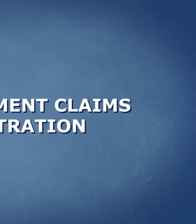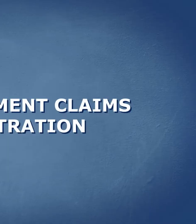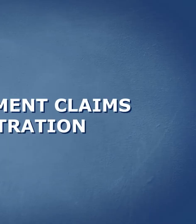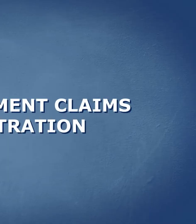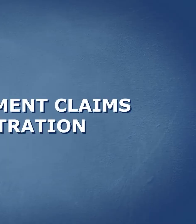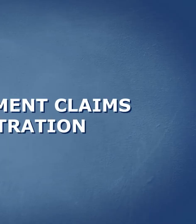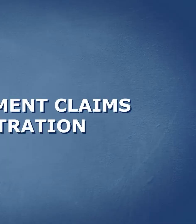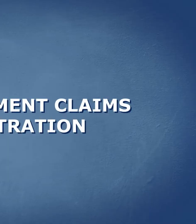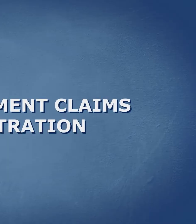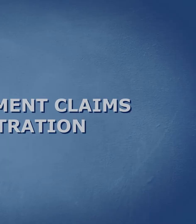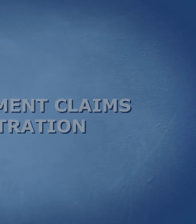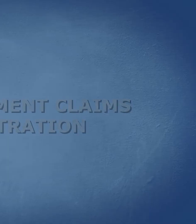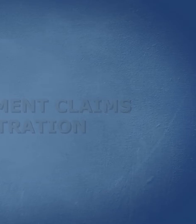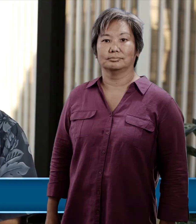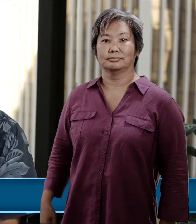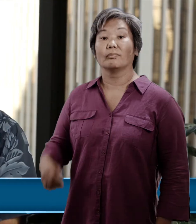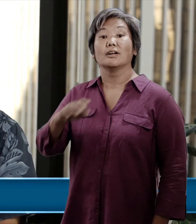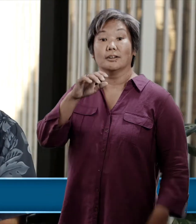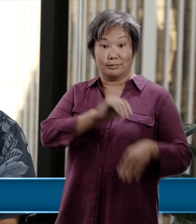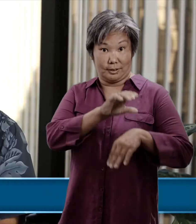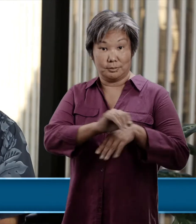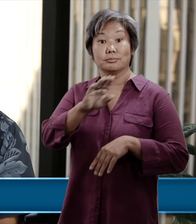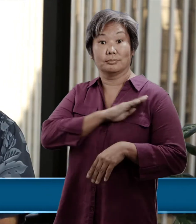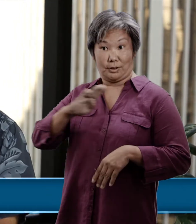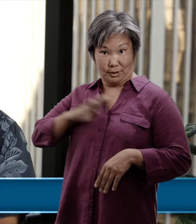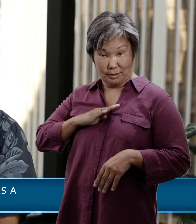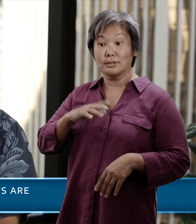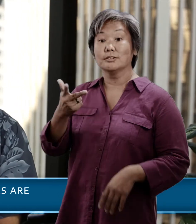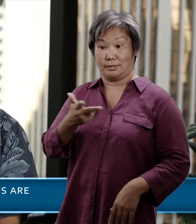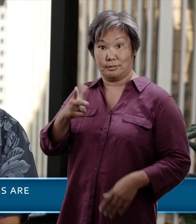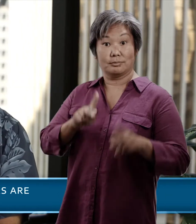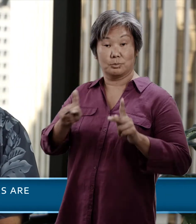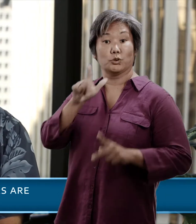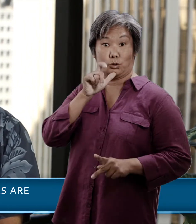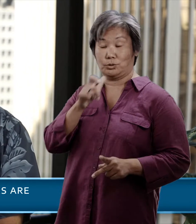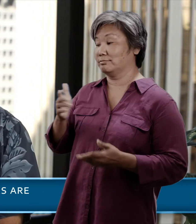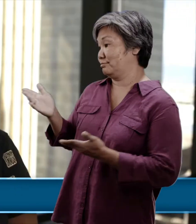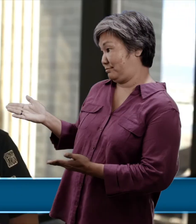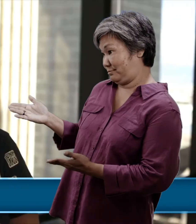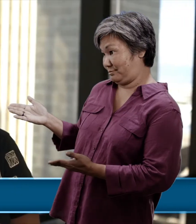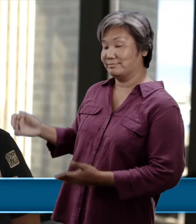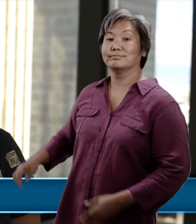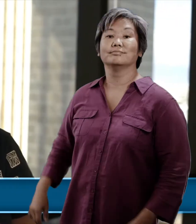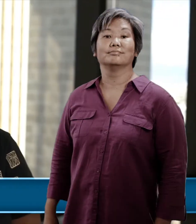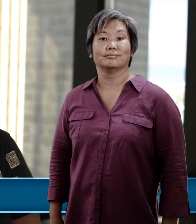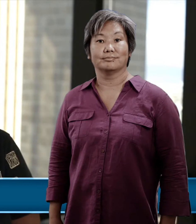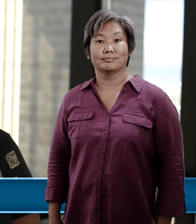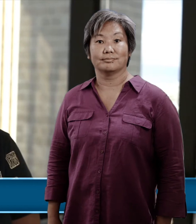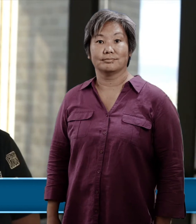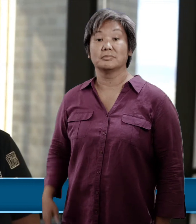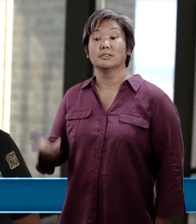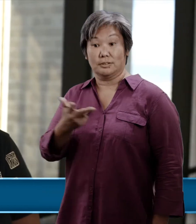HSD&B Settlement Claims Administration. Our advisory board members are Dr. Craig Robinson, Ms. Terry